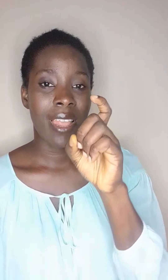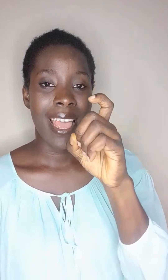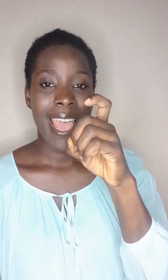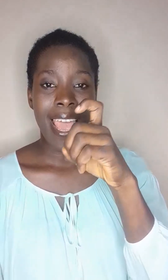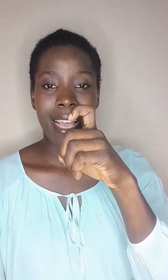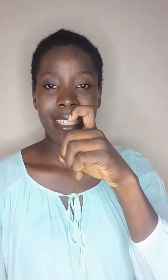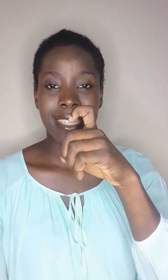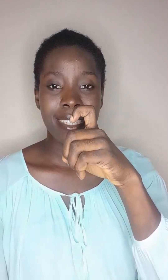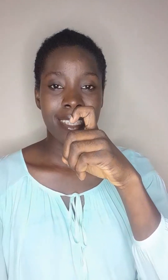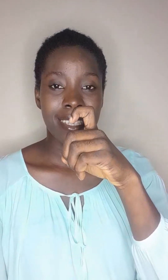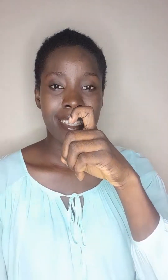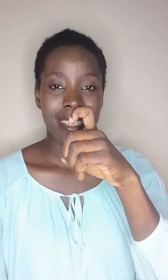X.